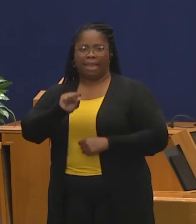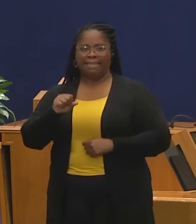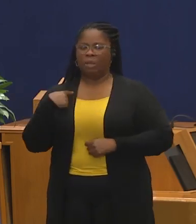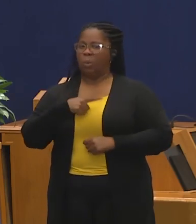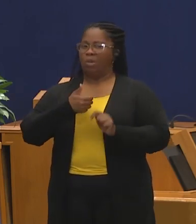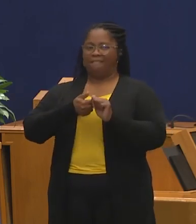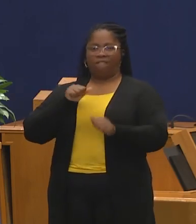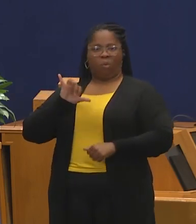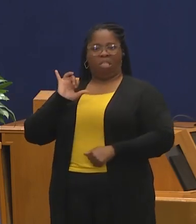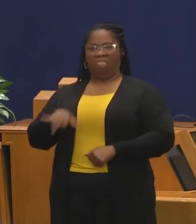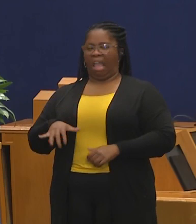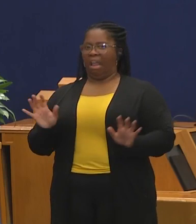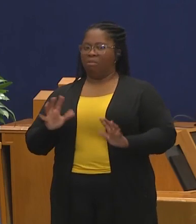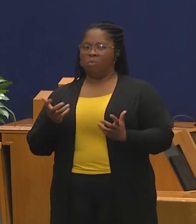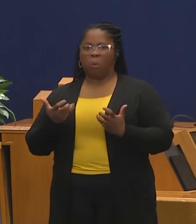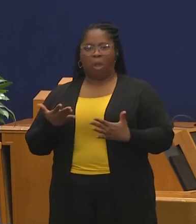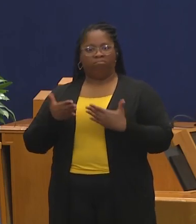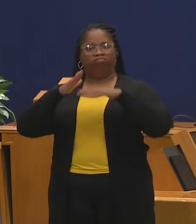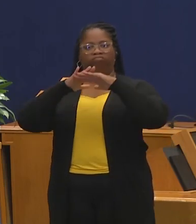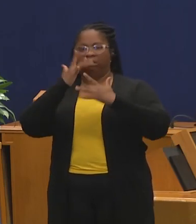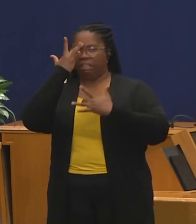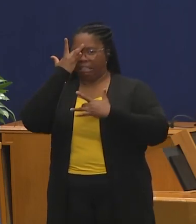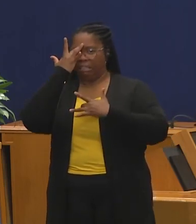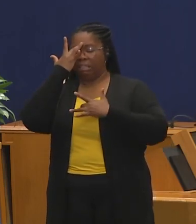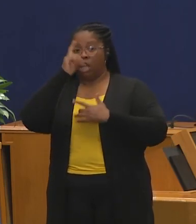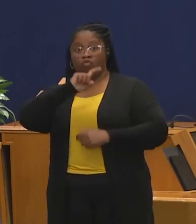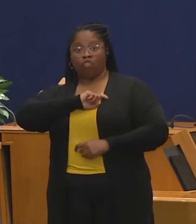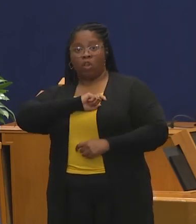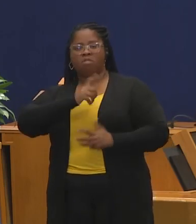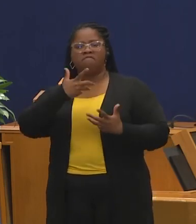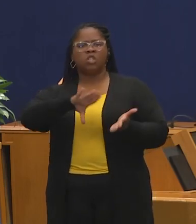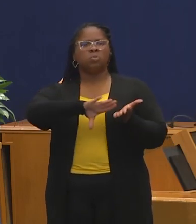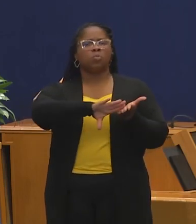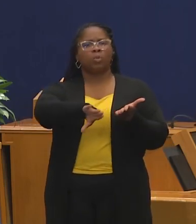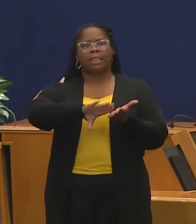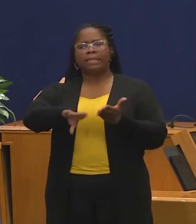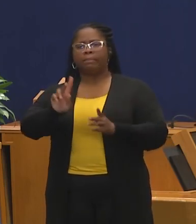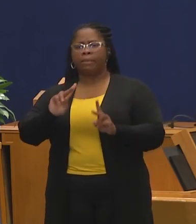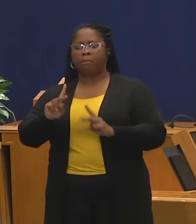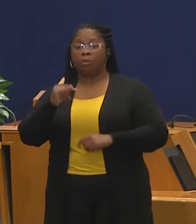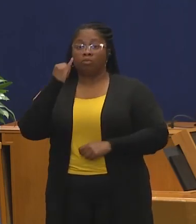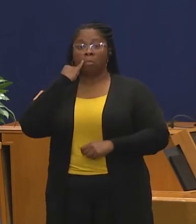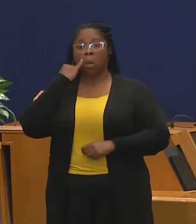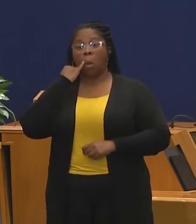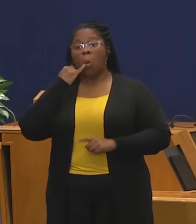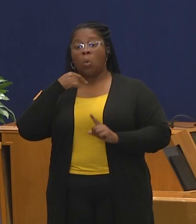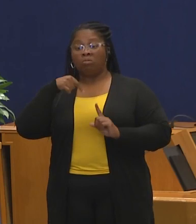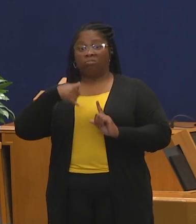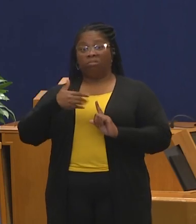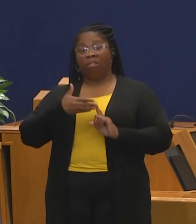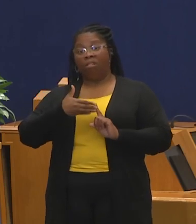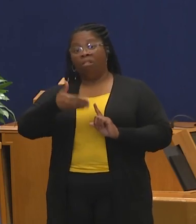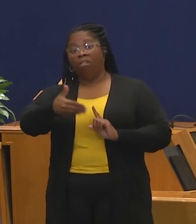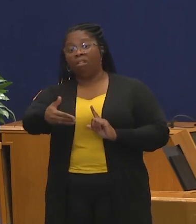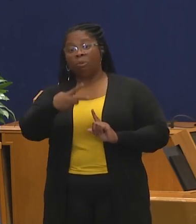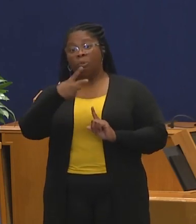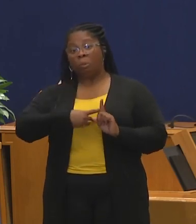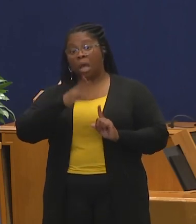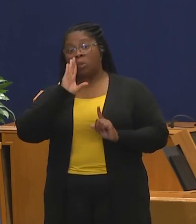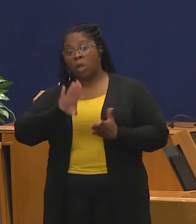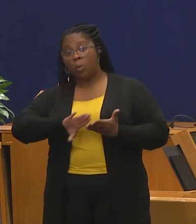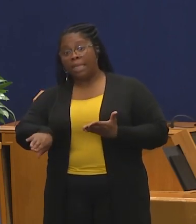fate. I appreciate that the sheriff has released people who are within 2 months of their scheduled release date. I